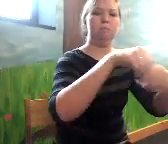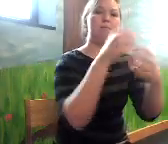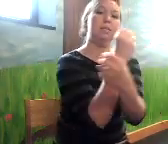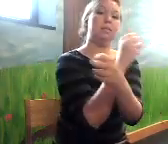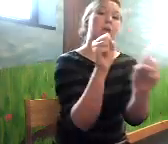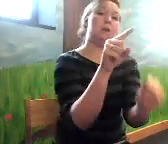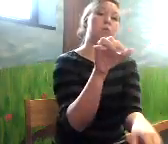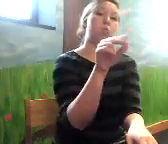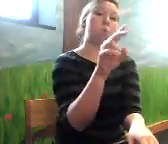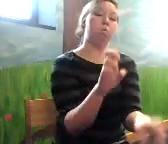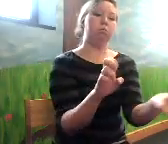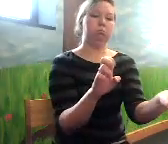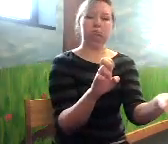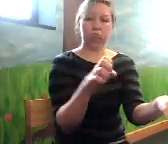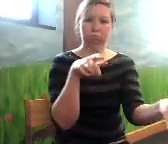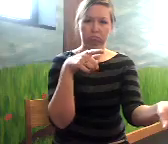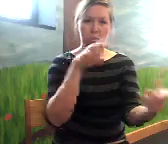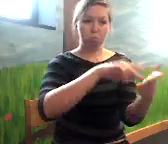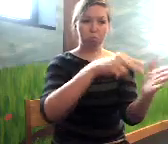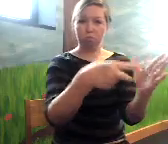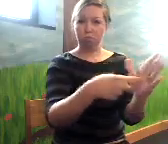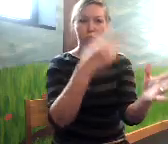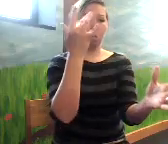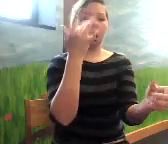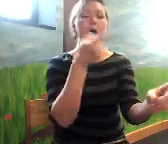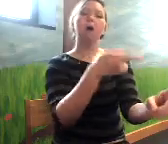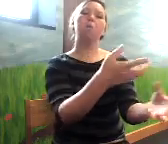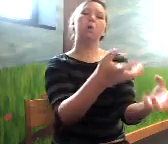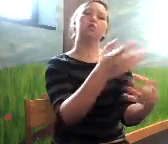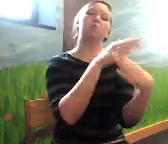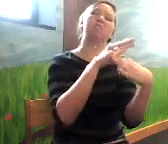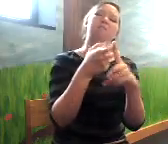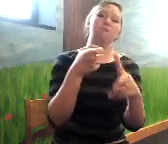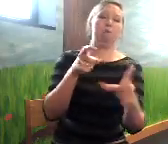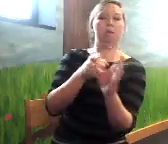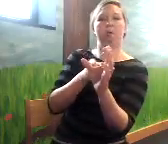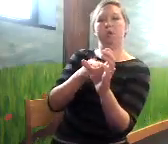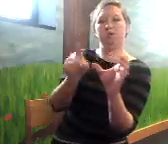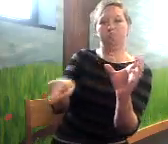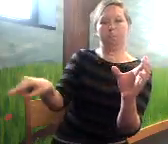an area that American forces had secured. The problem with that is the Vietnamese,